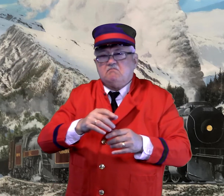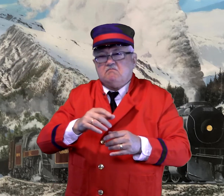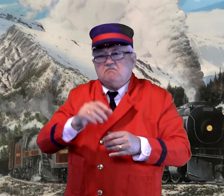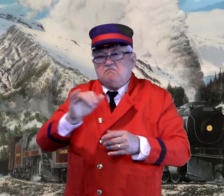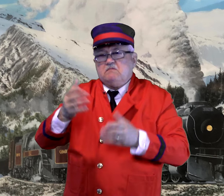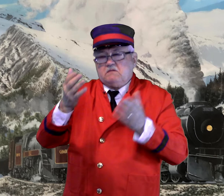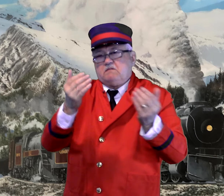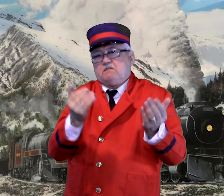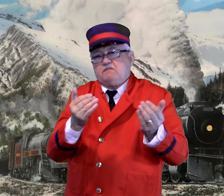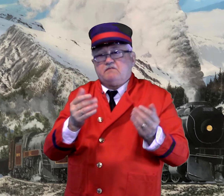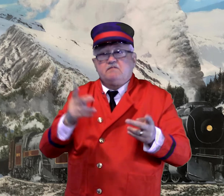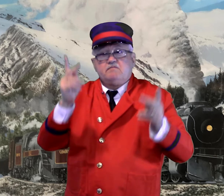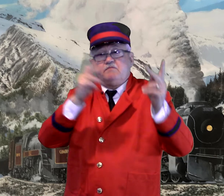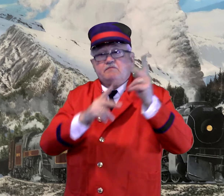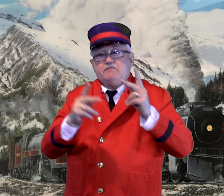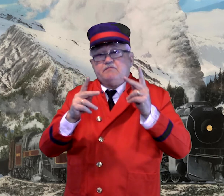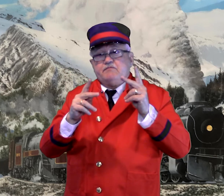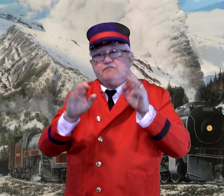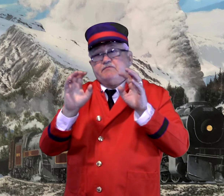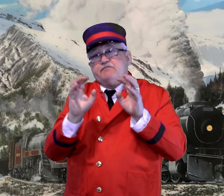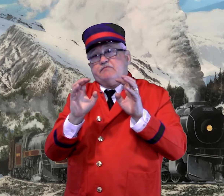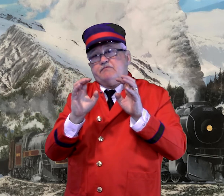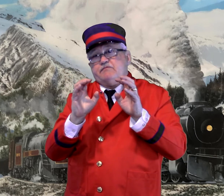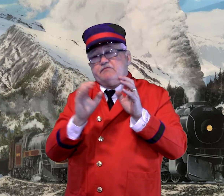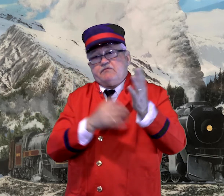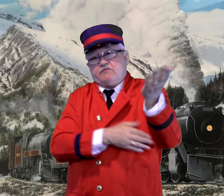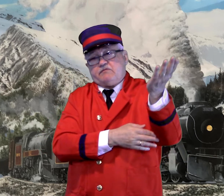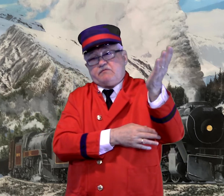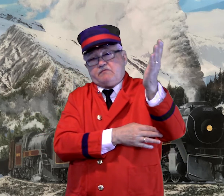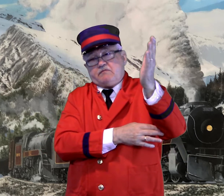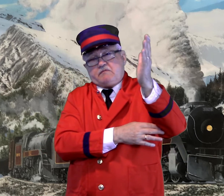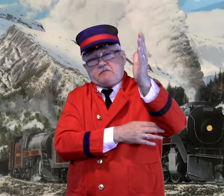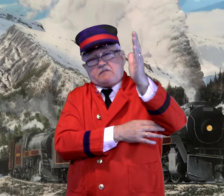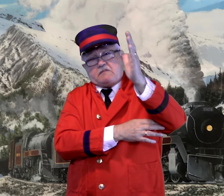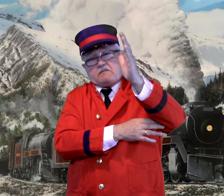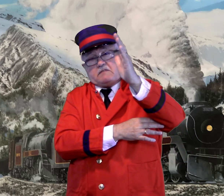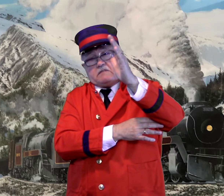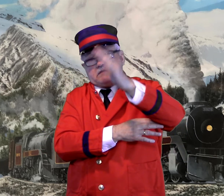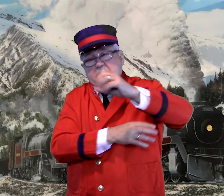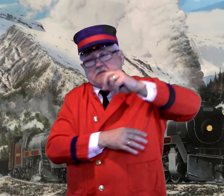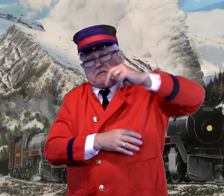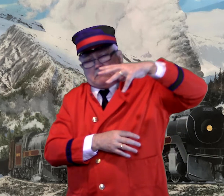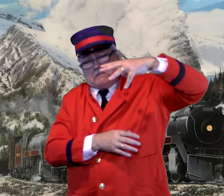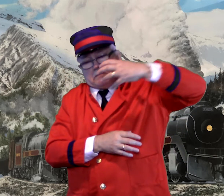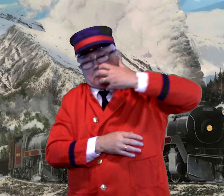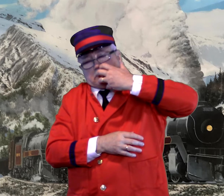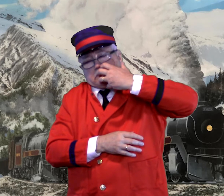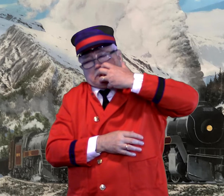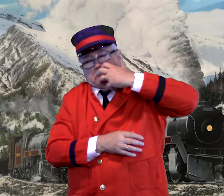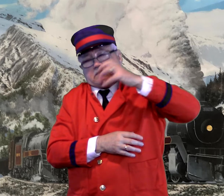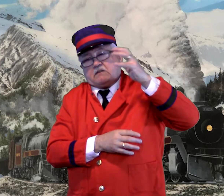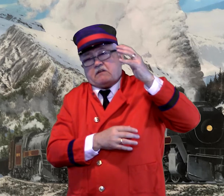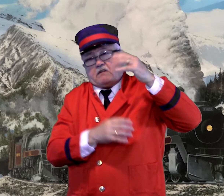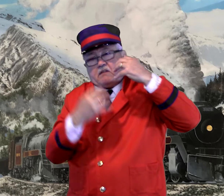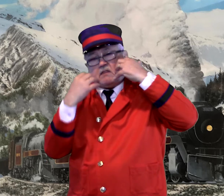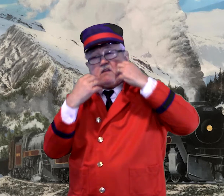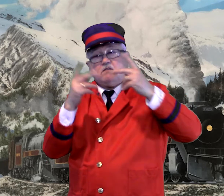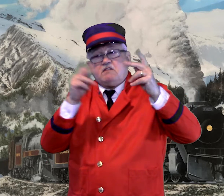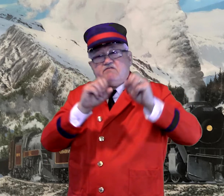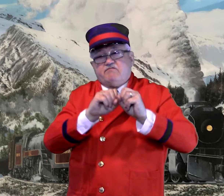the crew and for the repairs. So the people waited in the train cars, which, as it sat